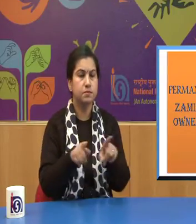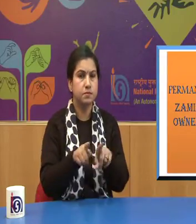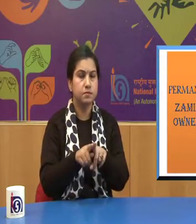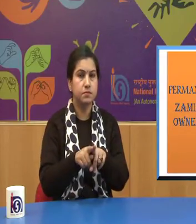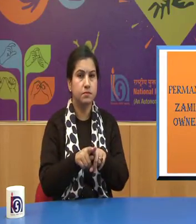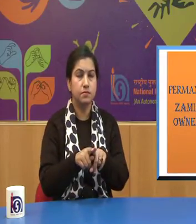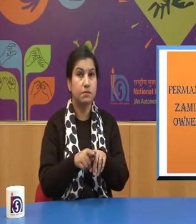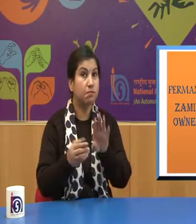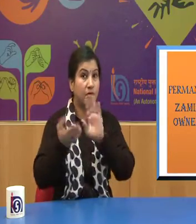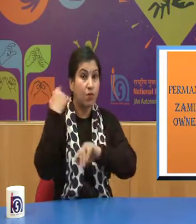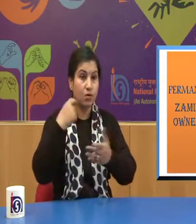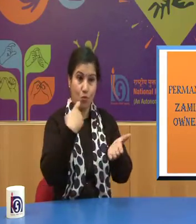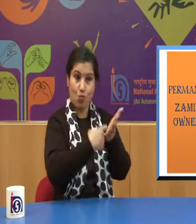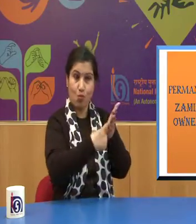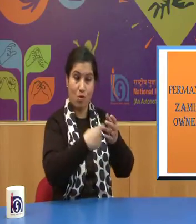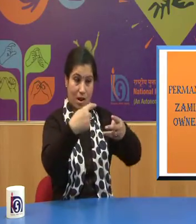the permanent settlement,